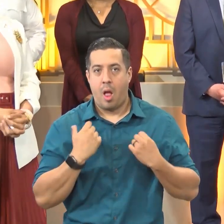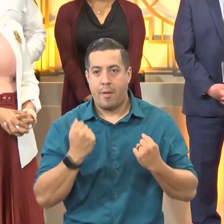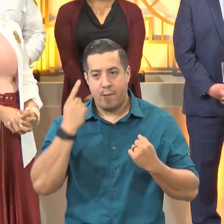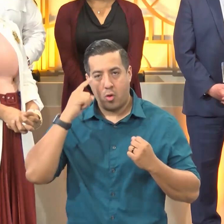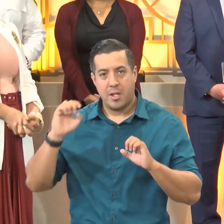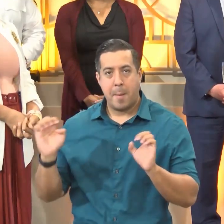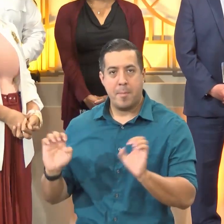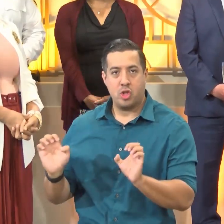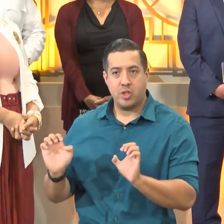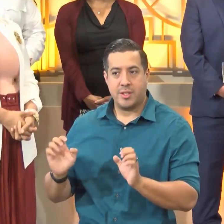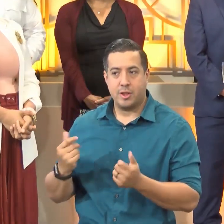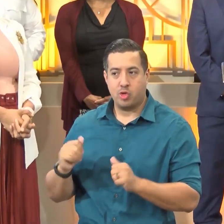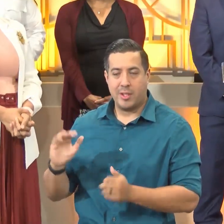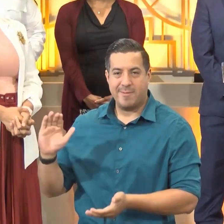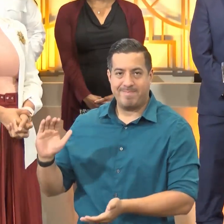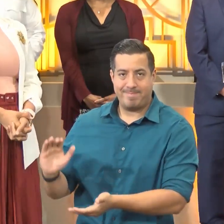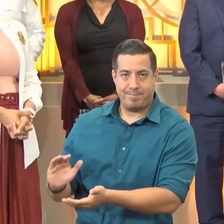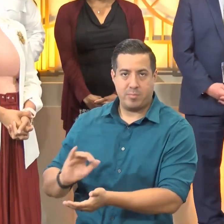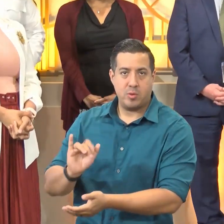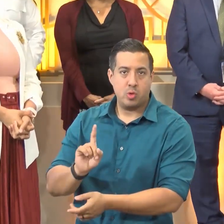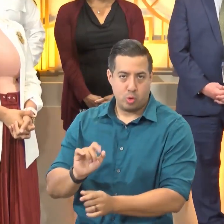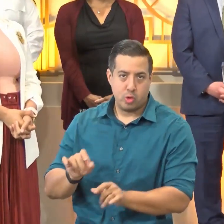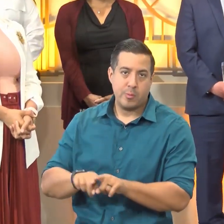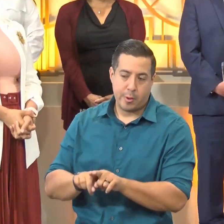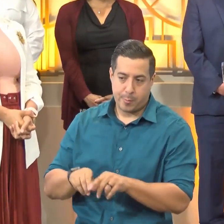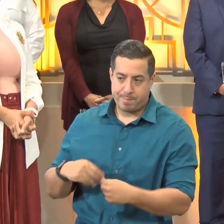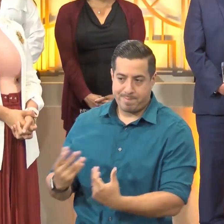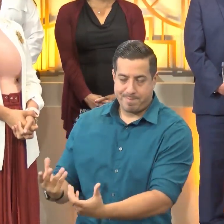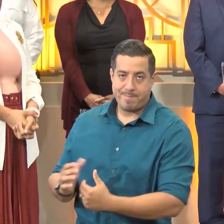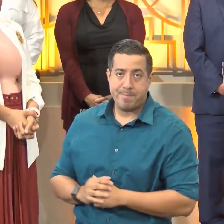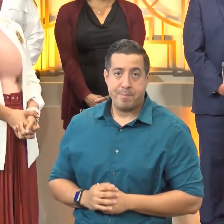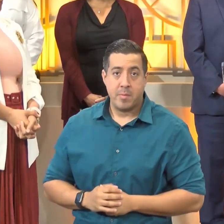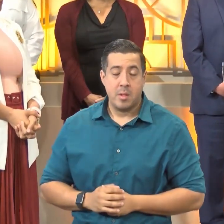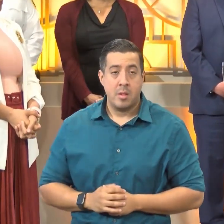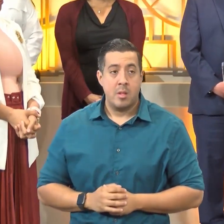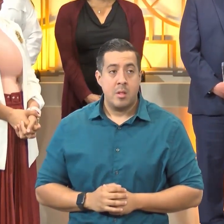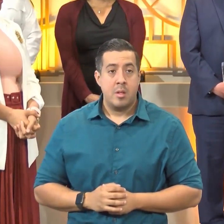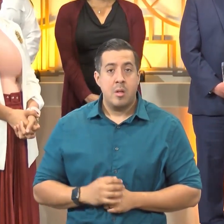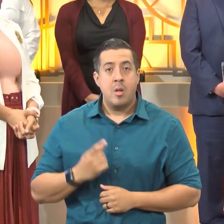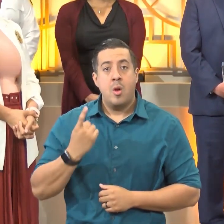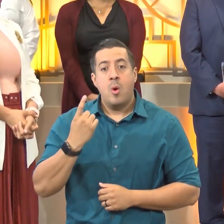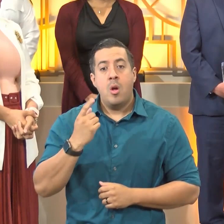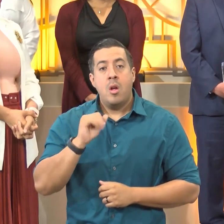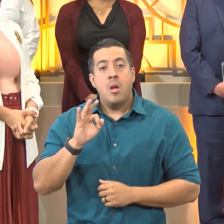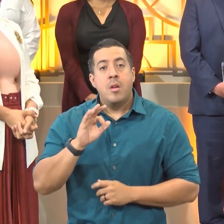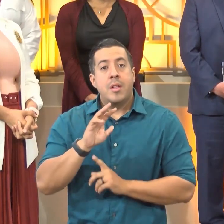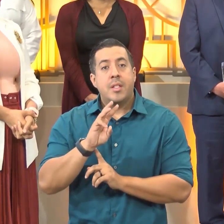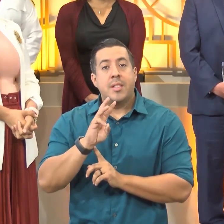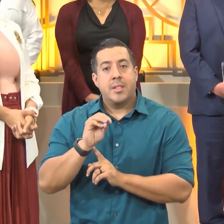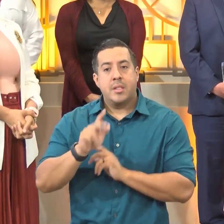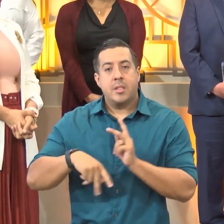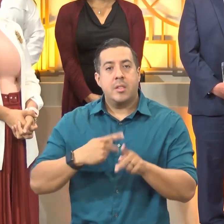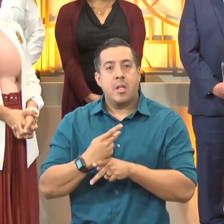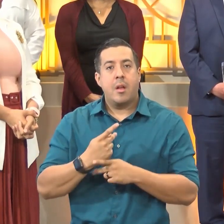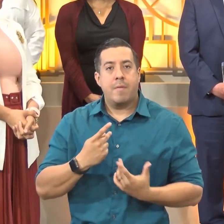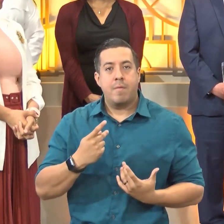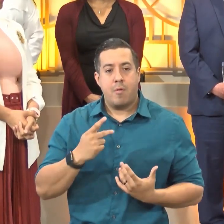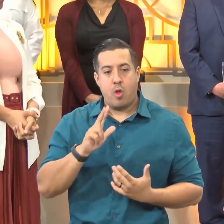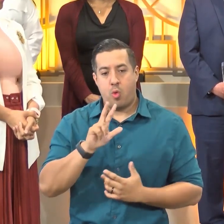emergency. Significant uncertainty, and again, that's 160 of the initial tranche out